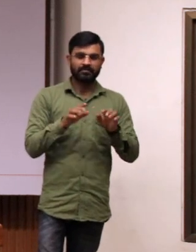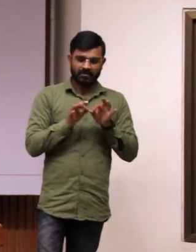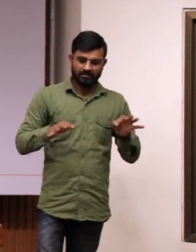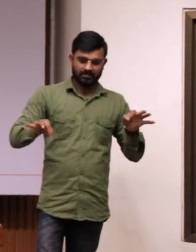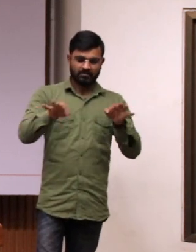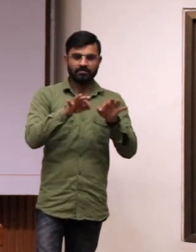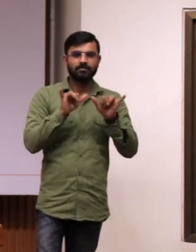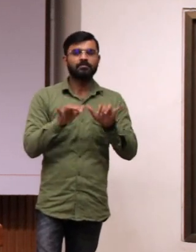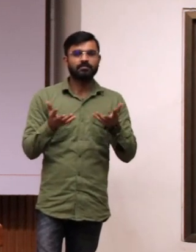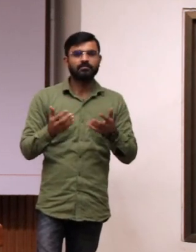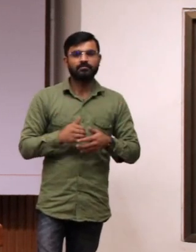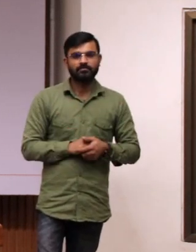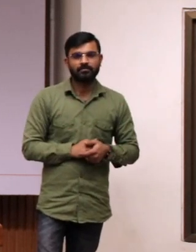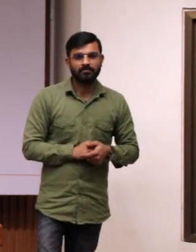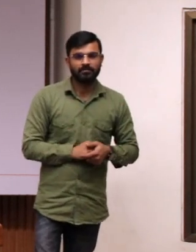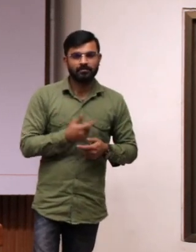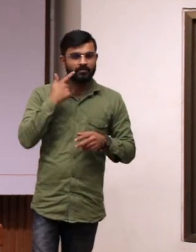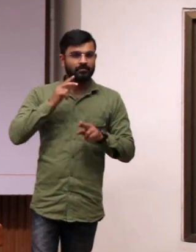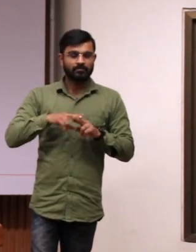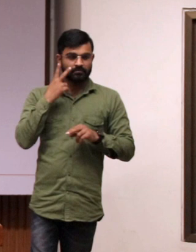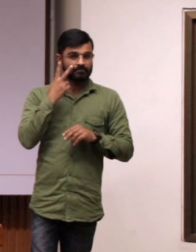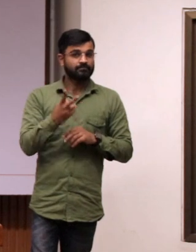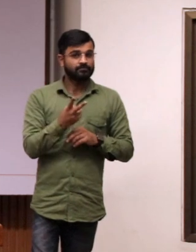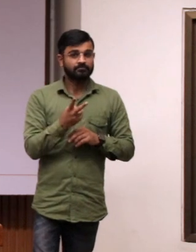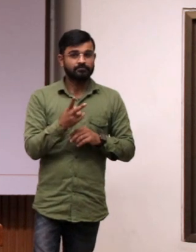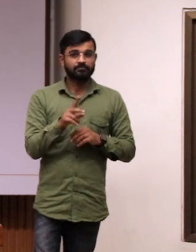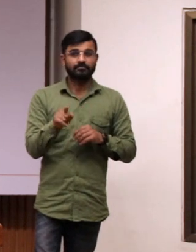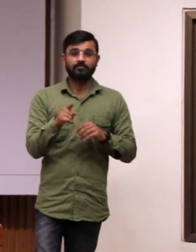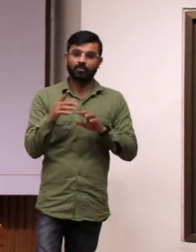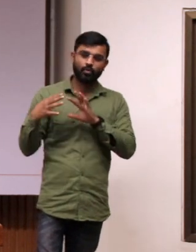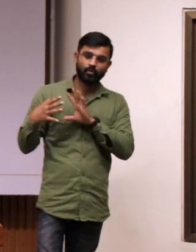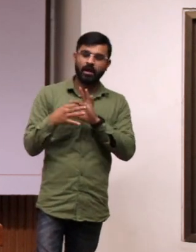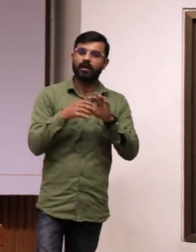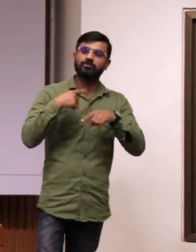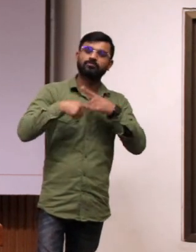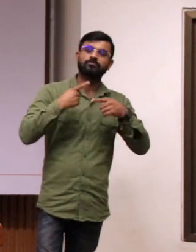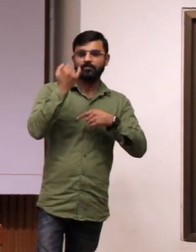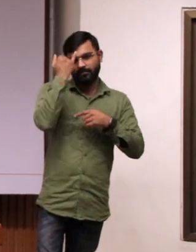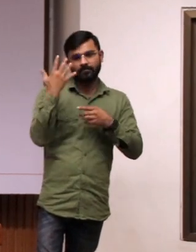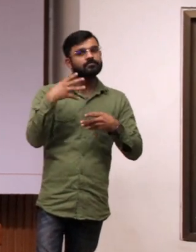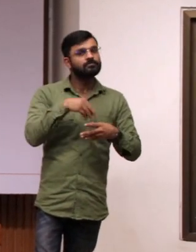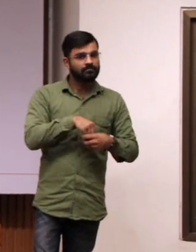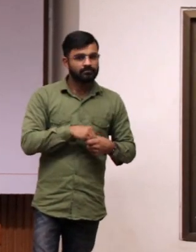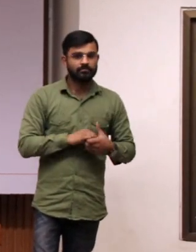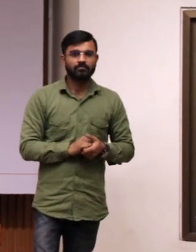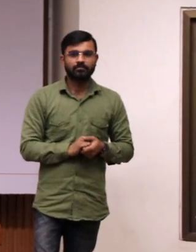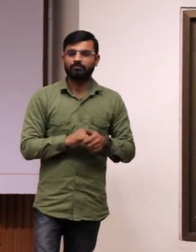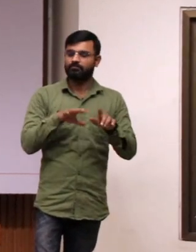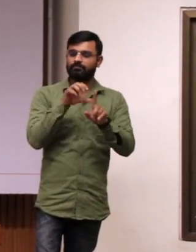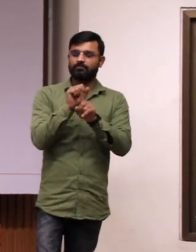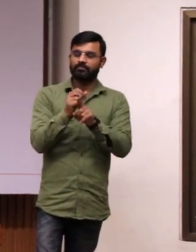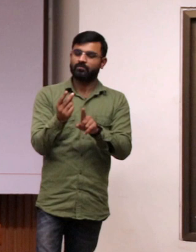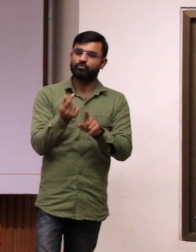acre, per acre. Yeah, if you can look at it. So, and that is the trend, because it's a popular idea. It is catching up